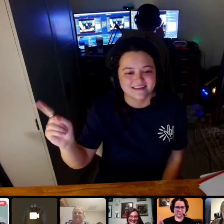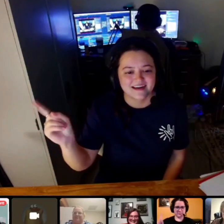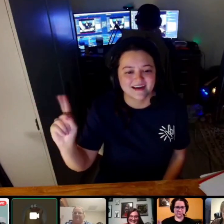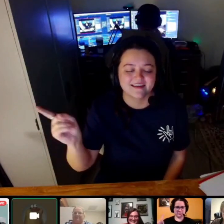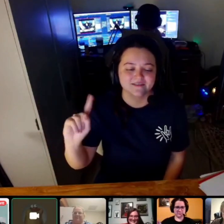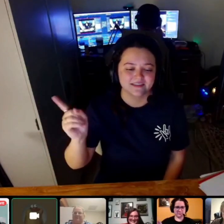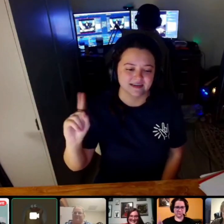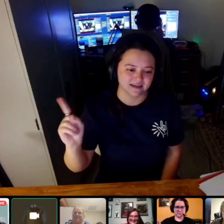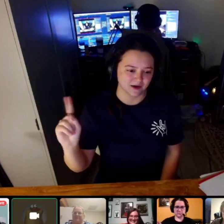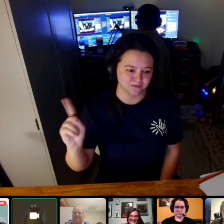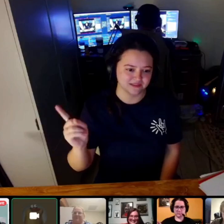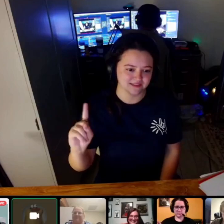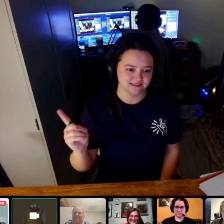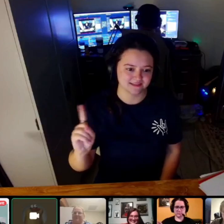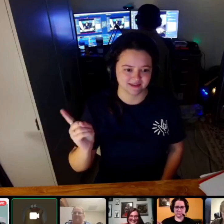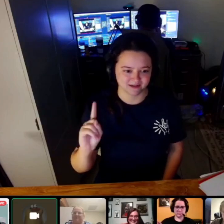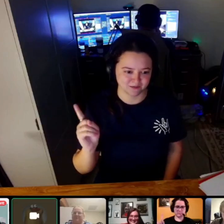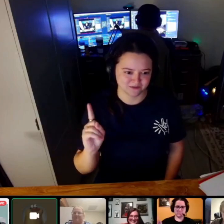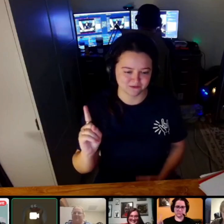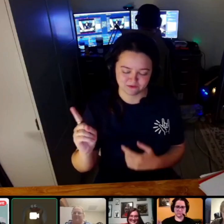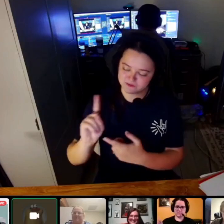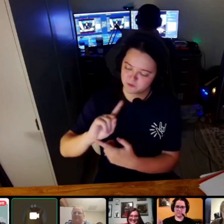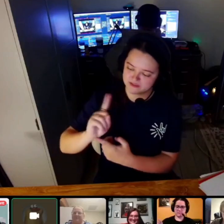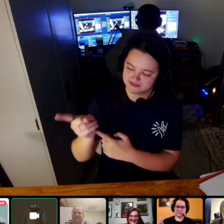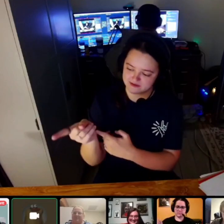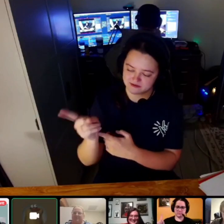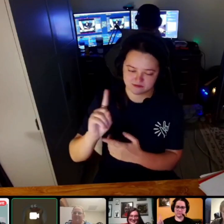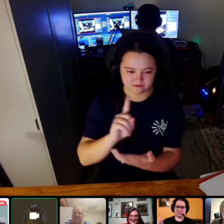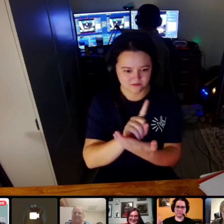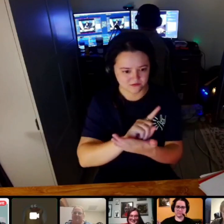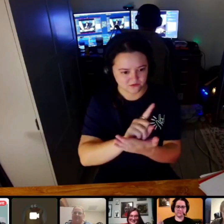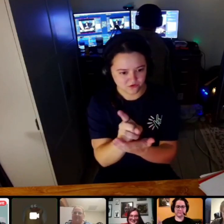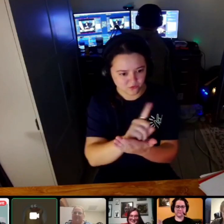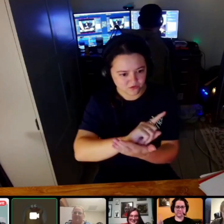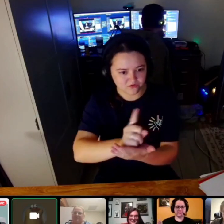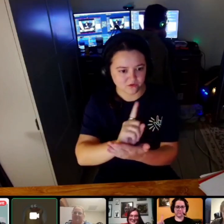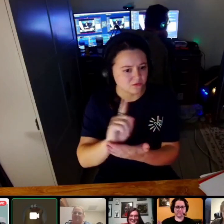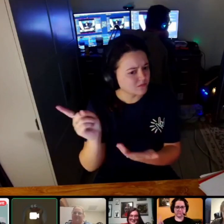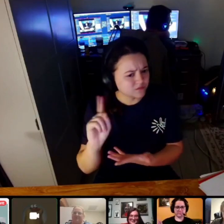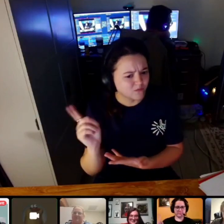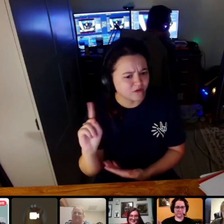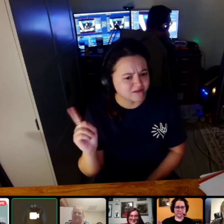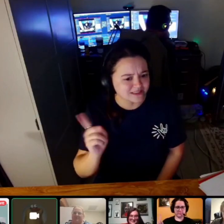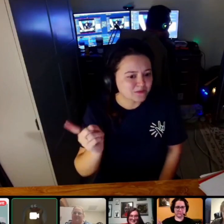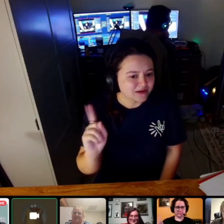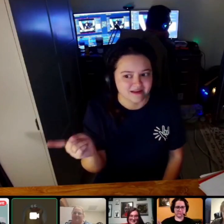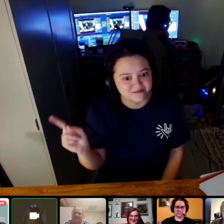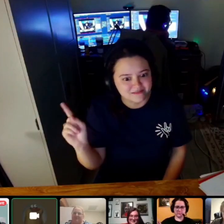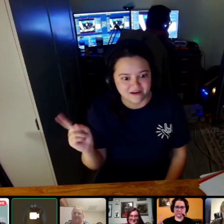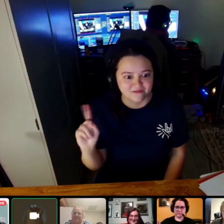I think of this like a compass rose pointing north, or where is it pointing? Don't know.